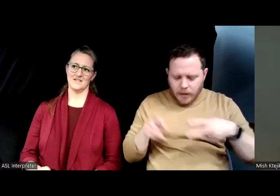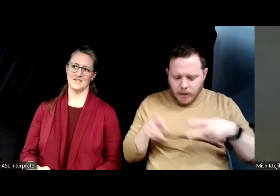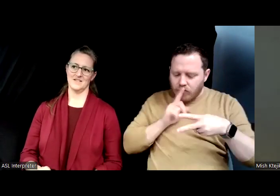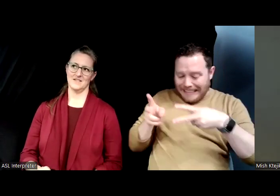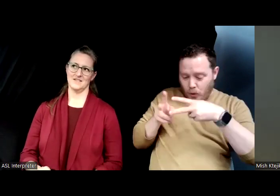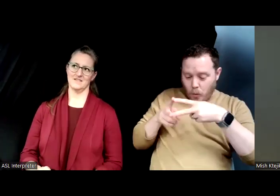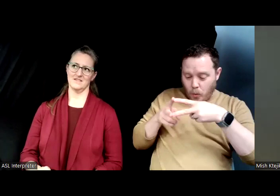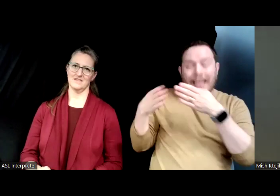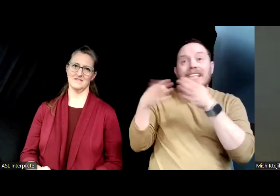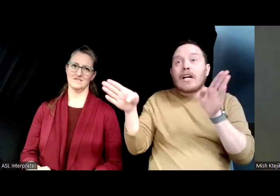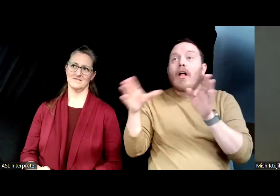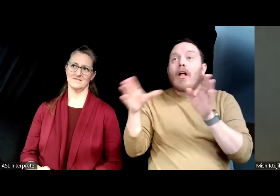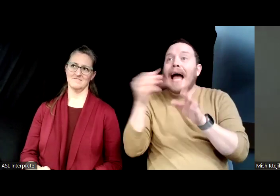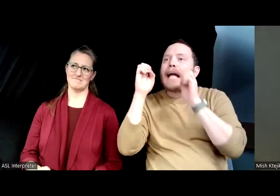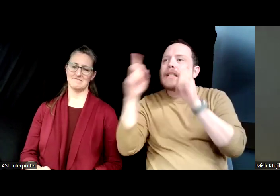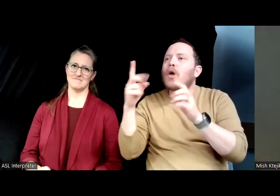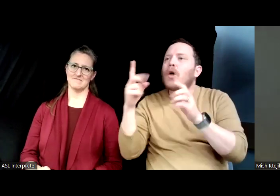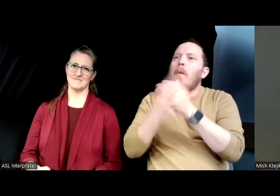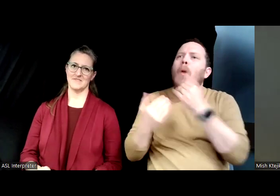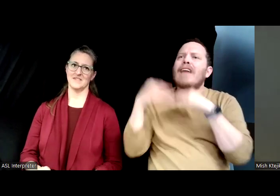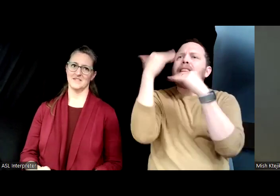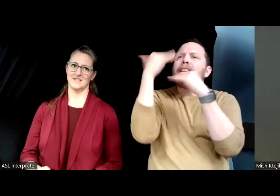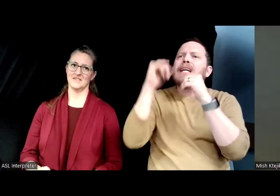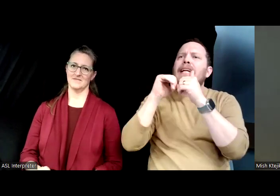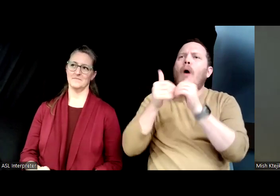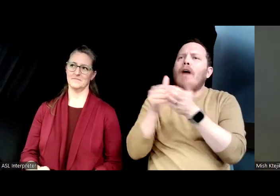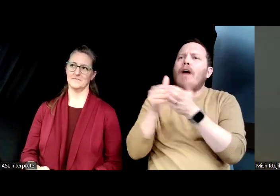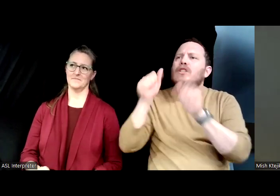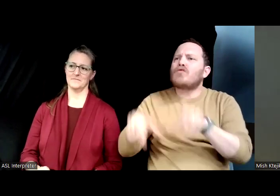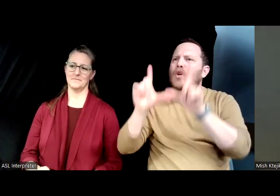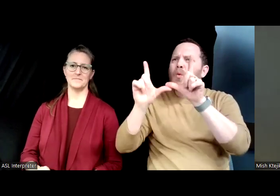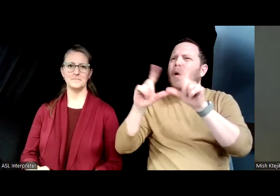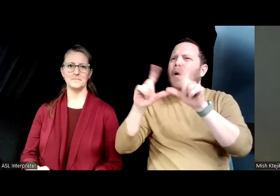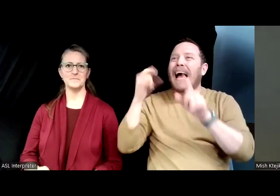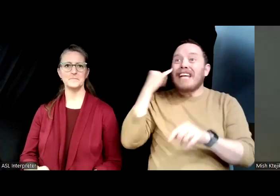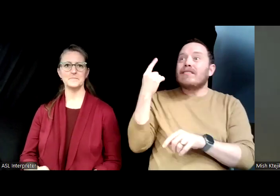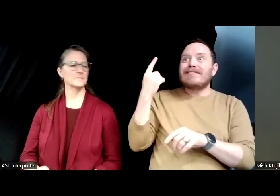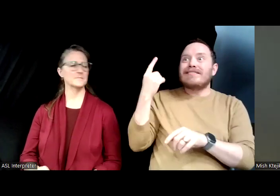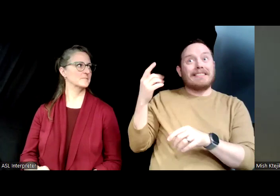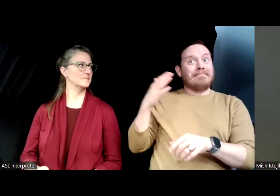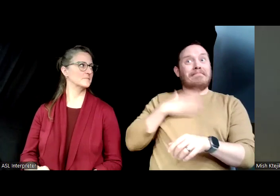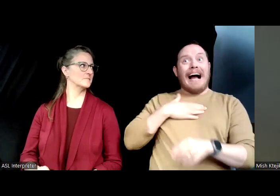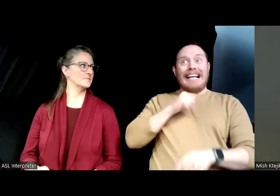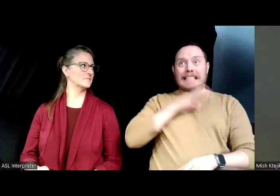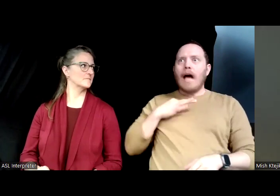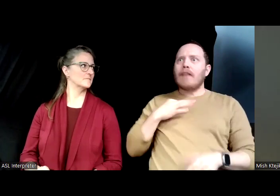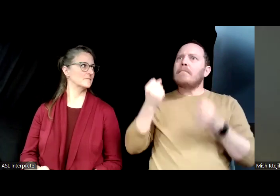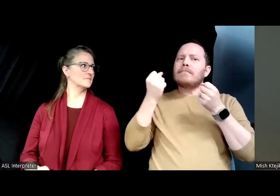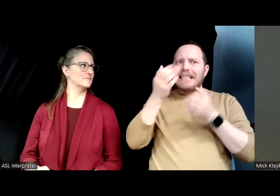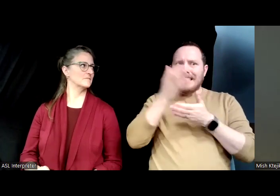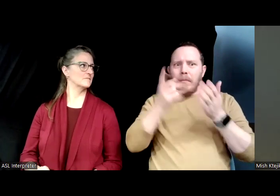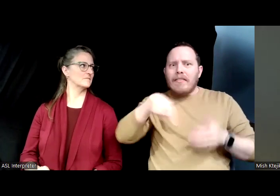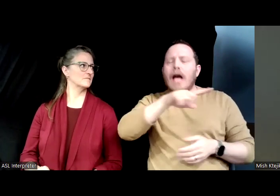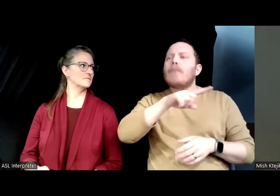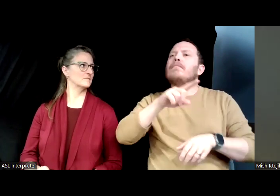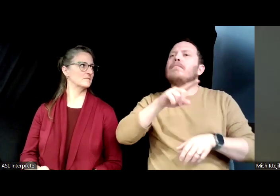Provisional, okay, we won't focus on that, but those 2, so the generalist and educational interpreters, this has a limitation on renewals.